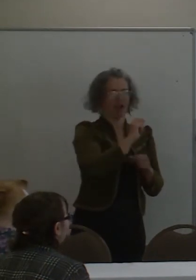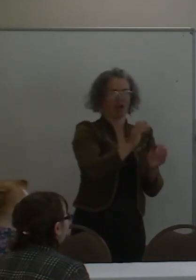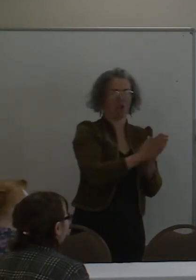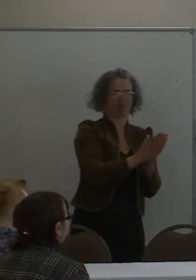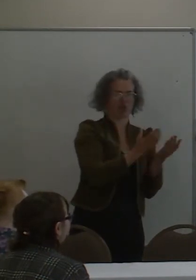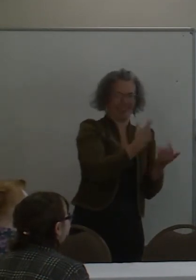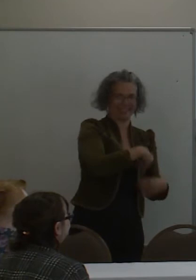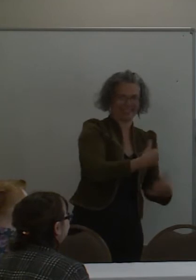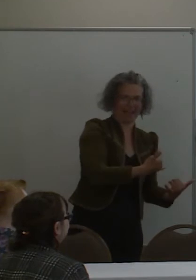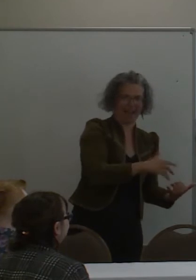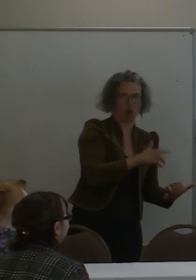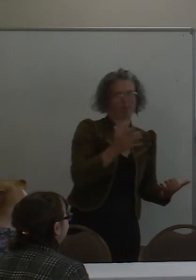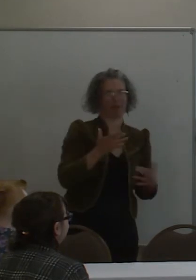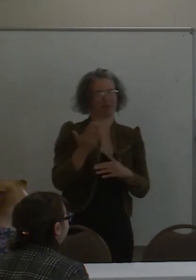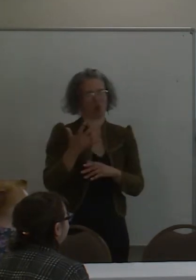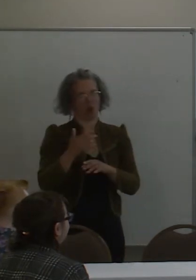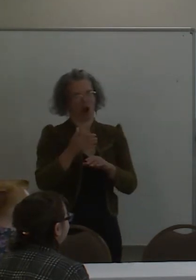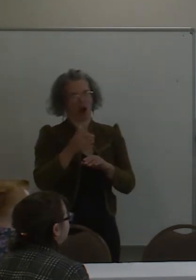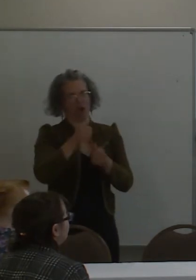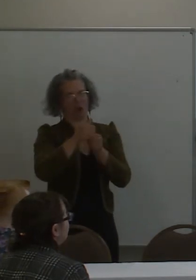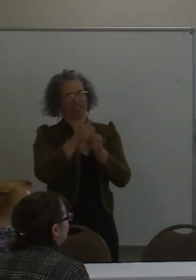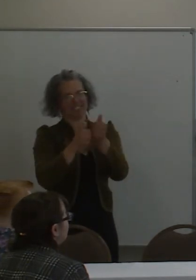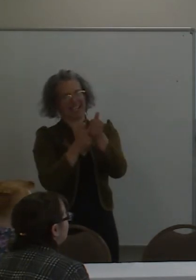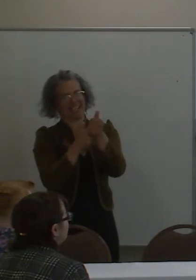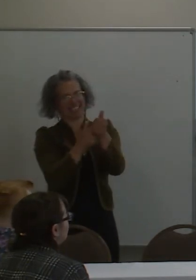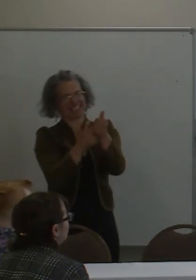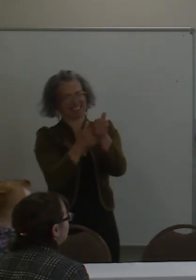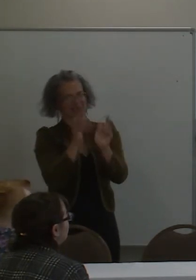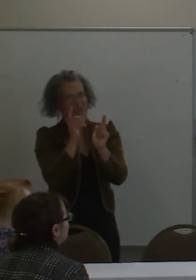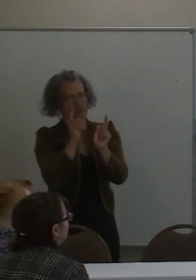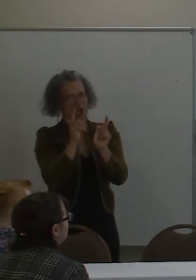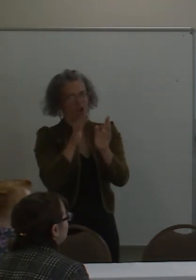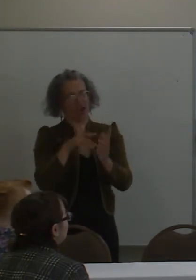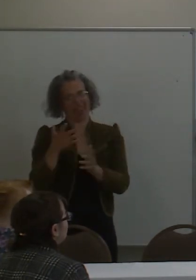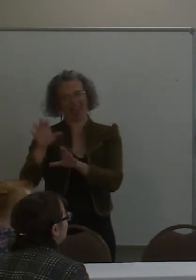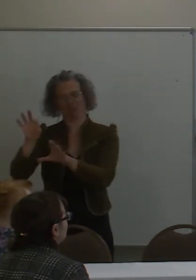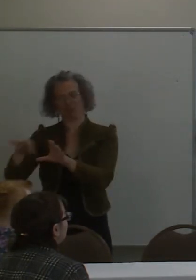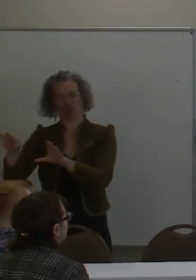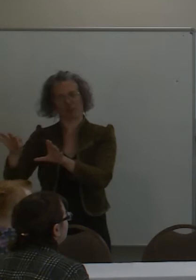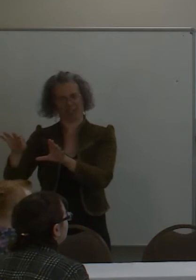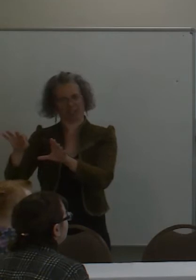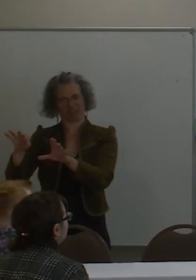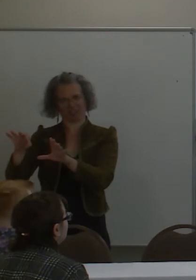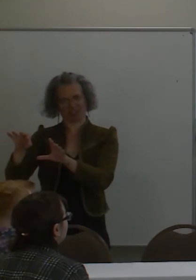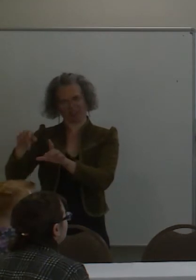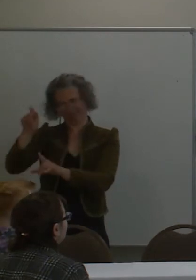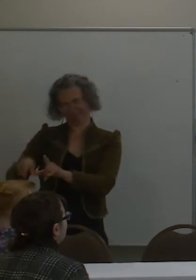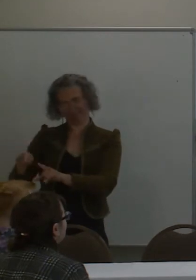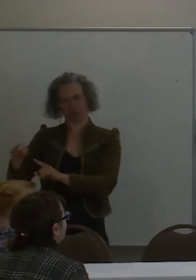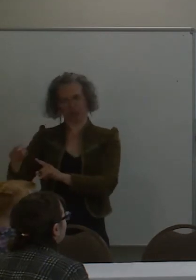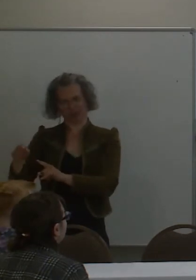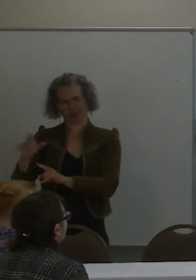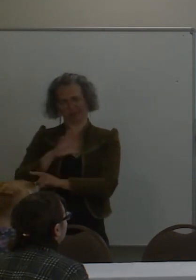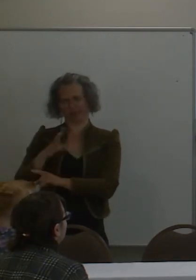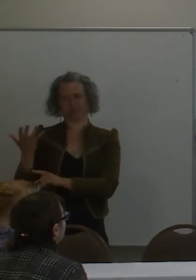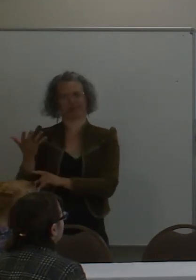library technician, and we've got our graphic artist who has made our site so gorgeous. So